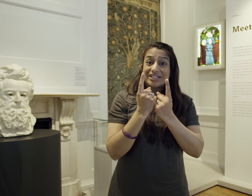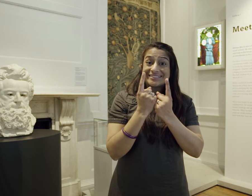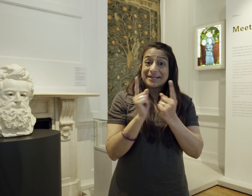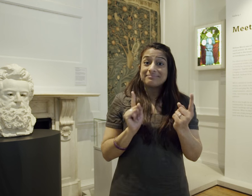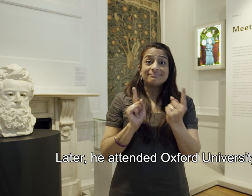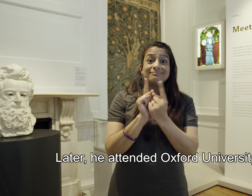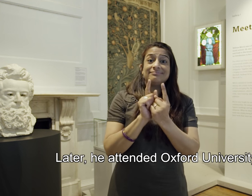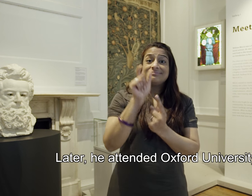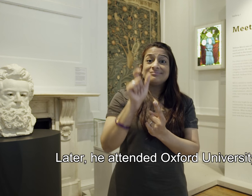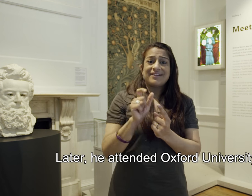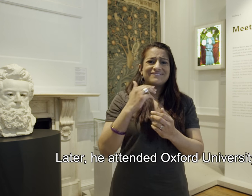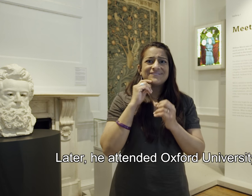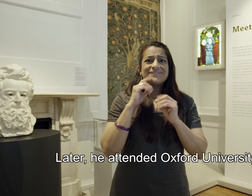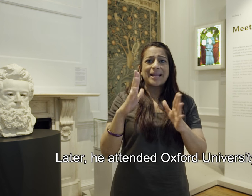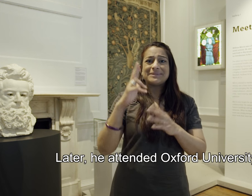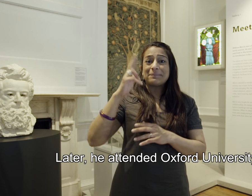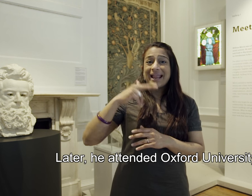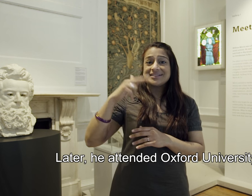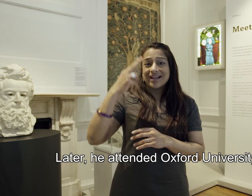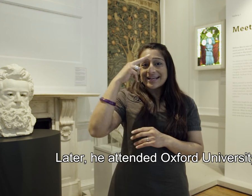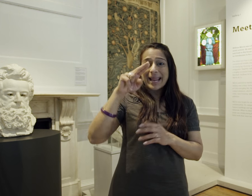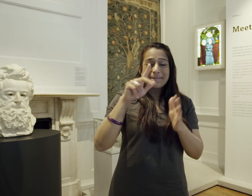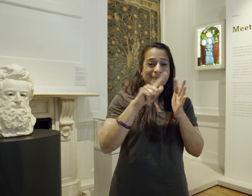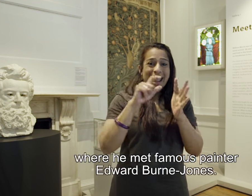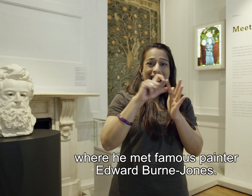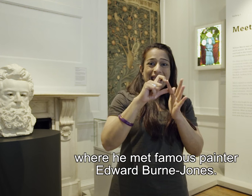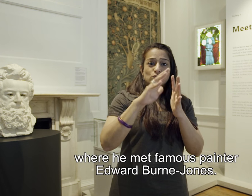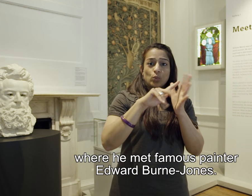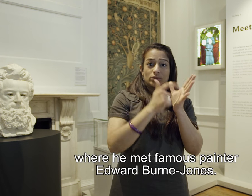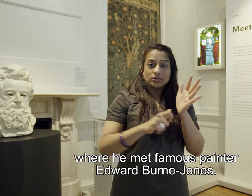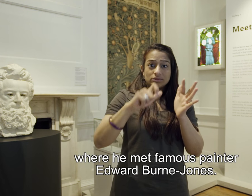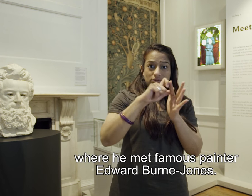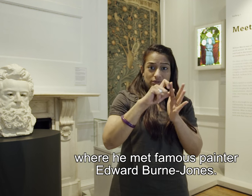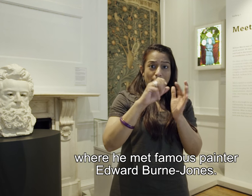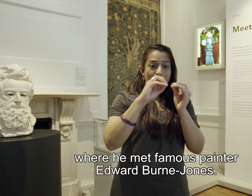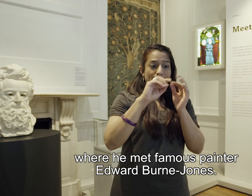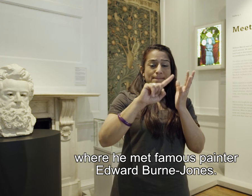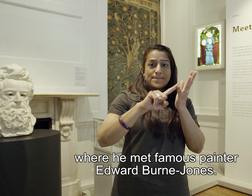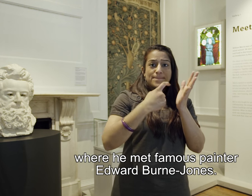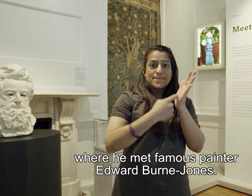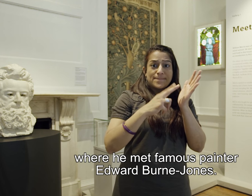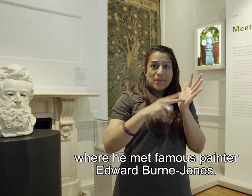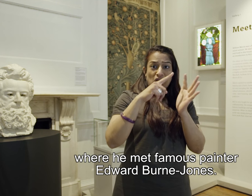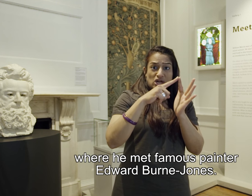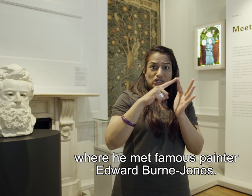later he attended Oxford University where he met the famous painter Edward Byrne Jones